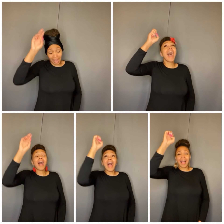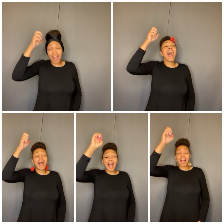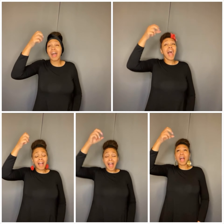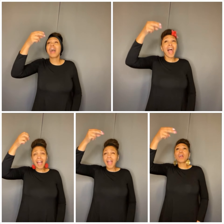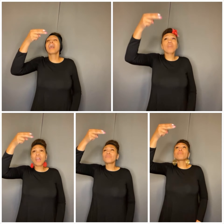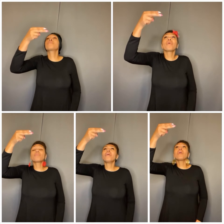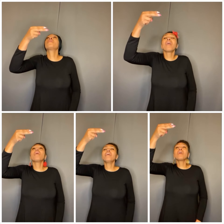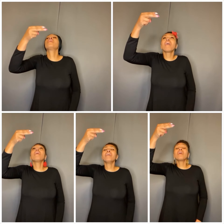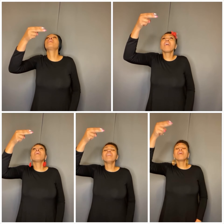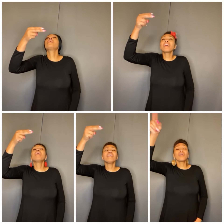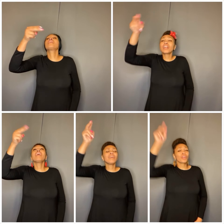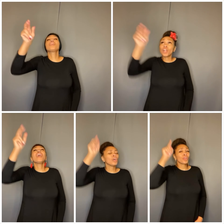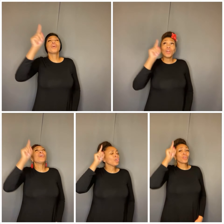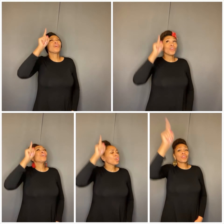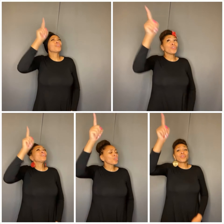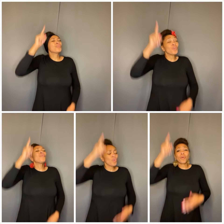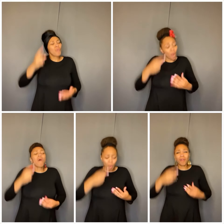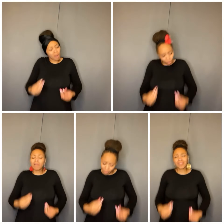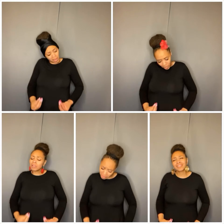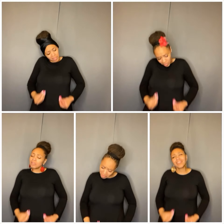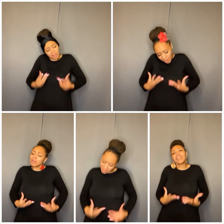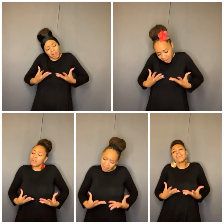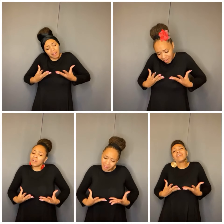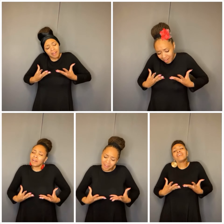Gyro, you are enough